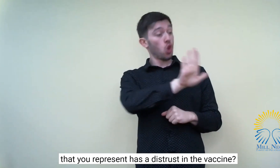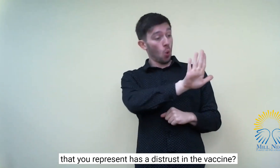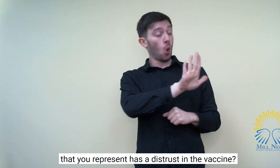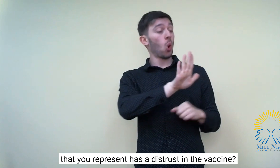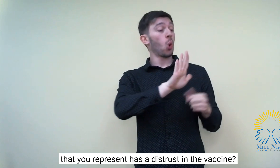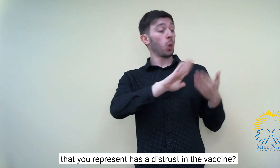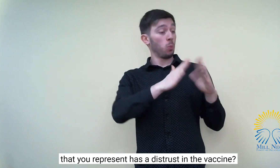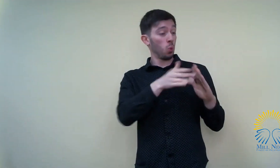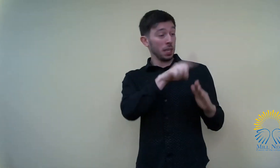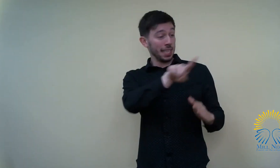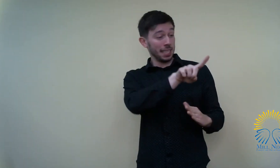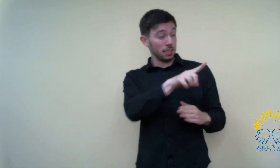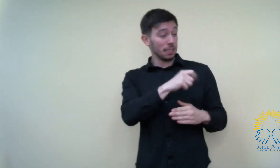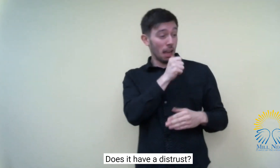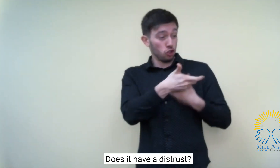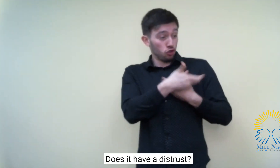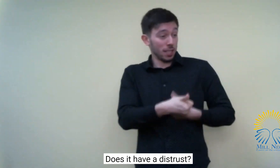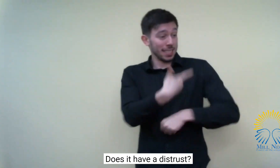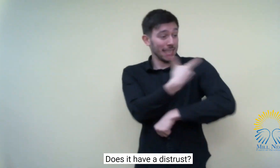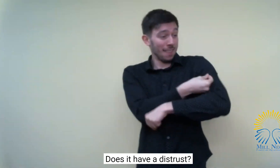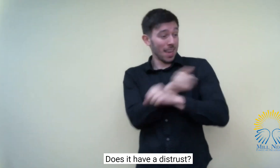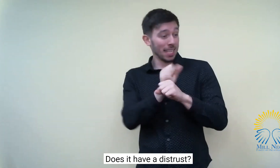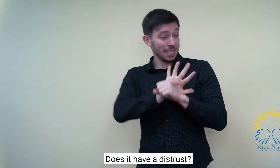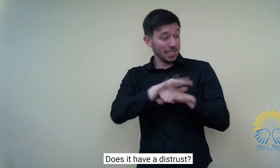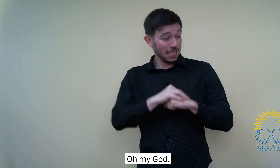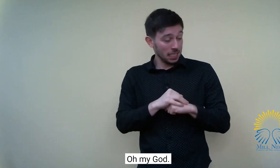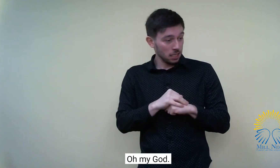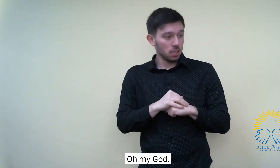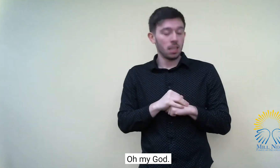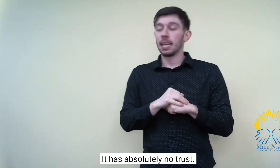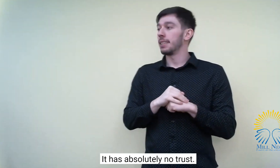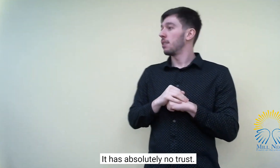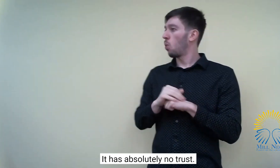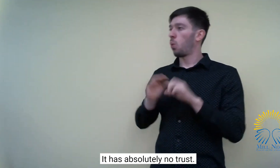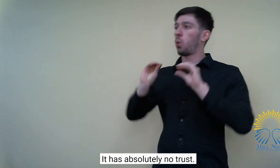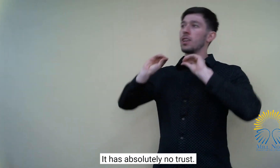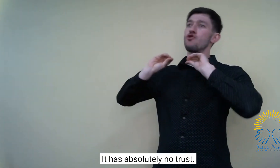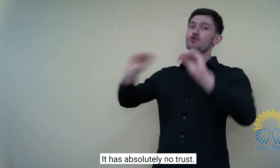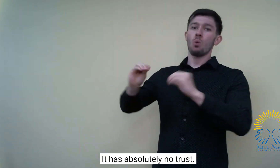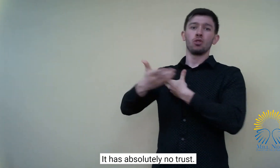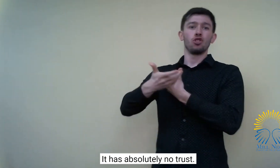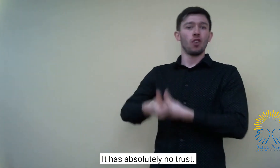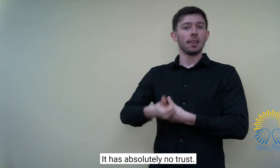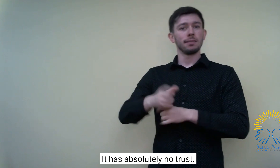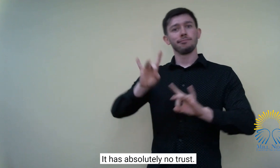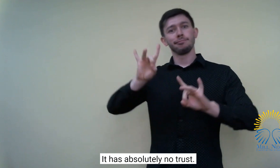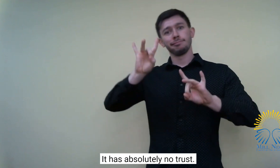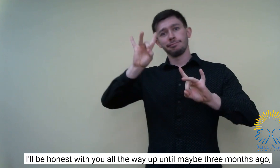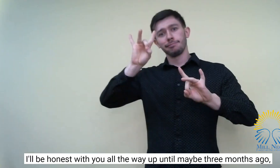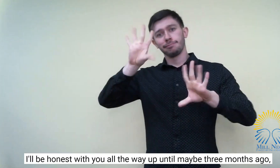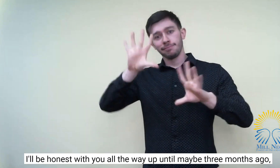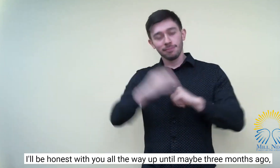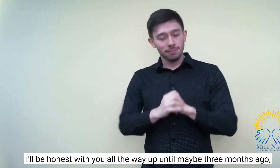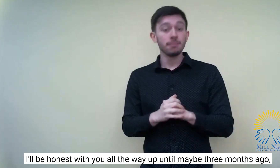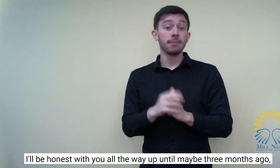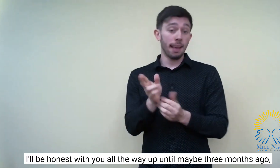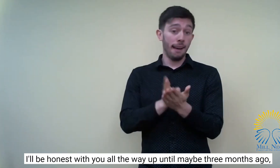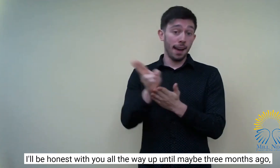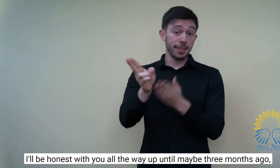vaccine? Doesn't have a distrust. Oh my God, it has absolutely no trust. I'll be honest with you, all the way up